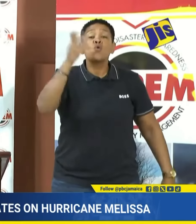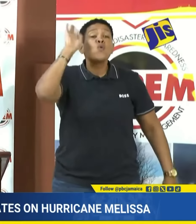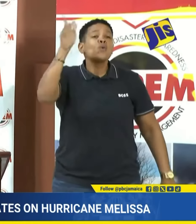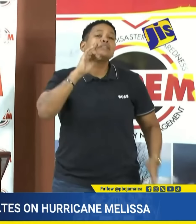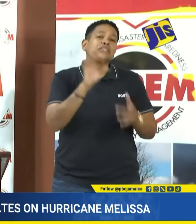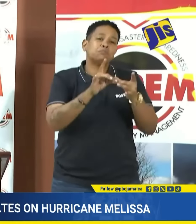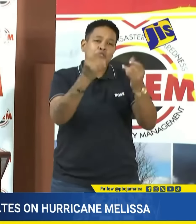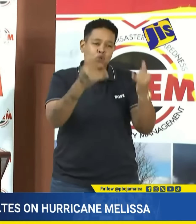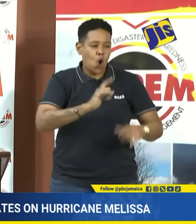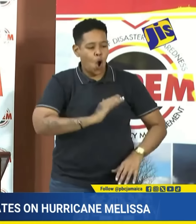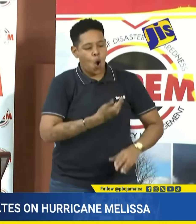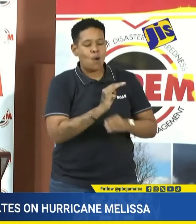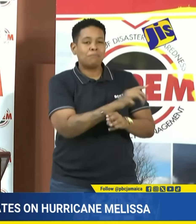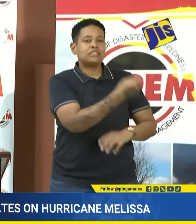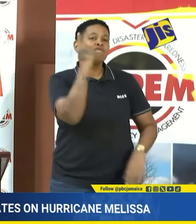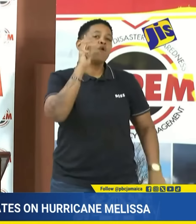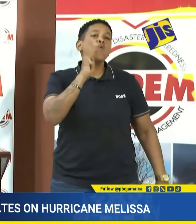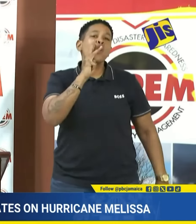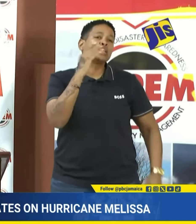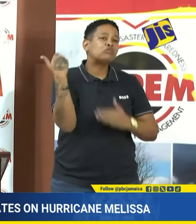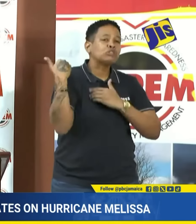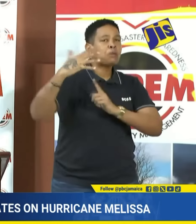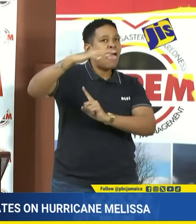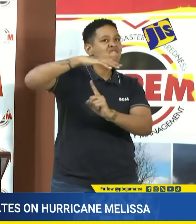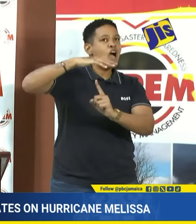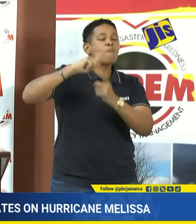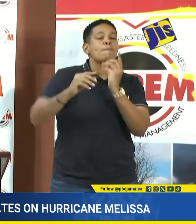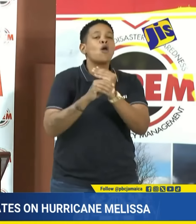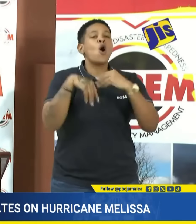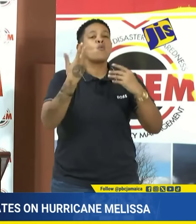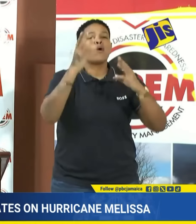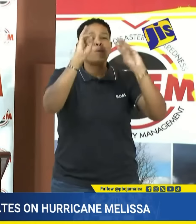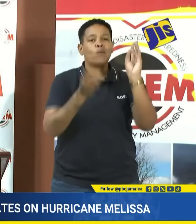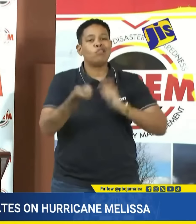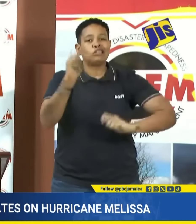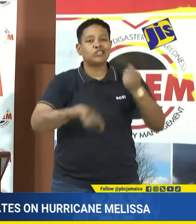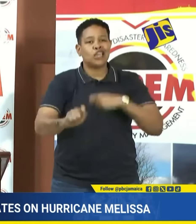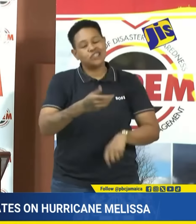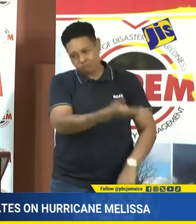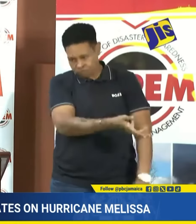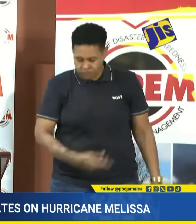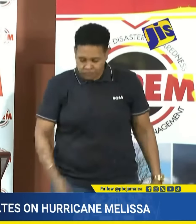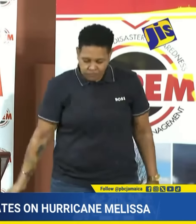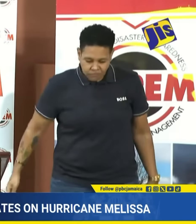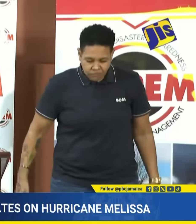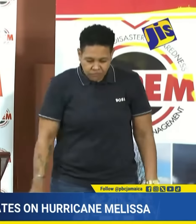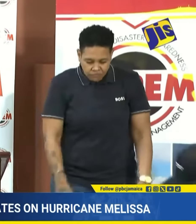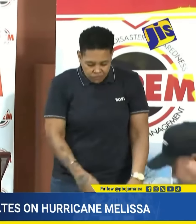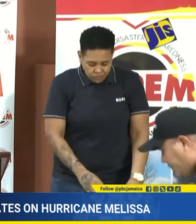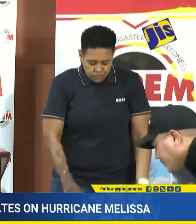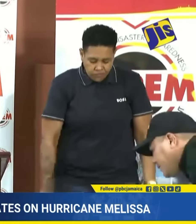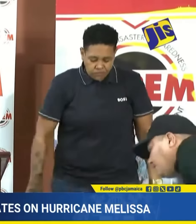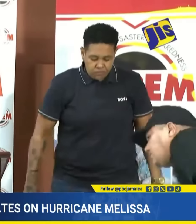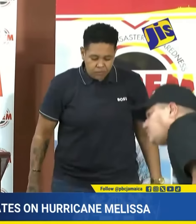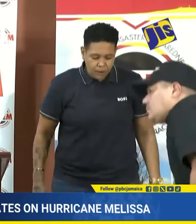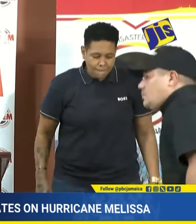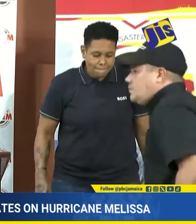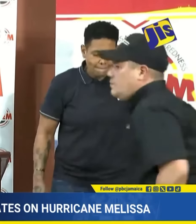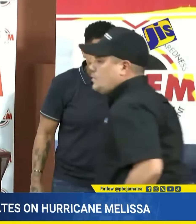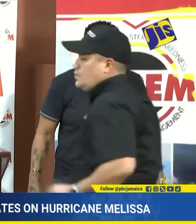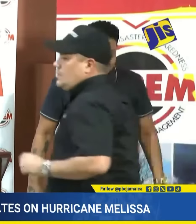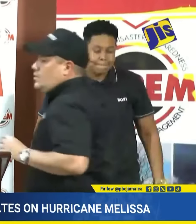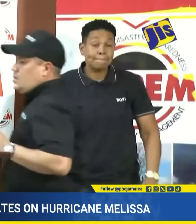will speak to you. He's our Minister of Water, Environment and Climate Change. Minister Samuda.